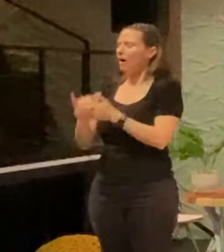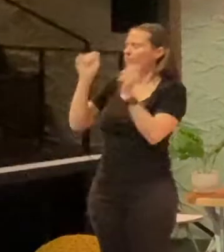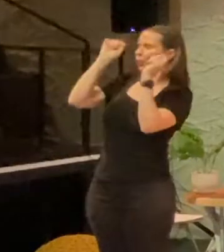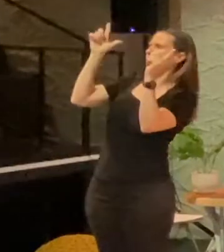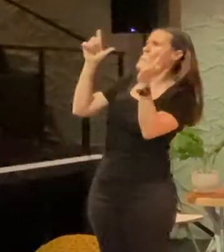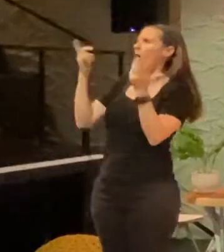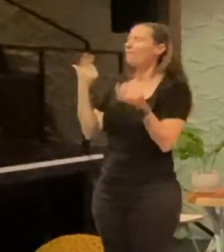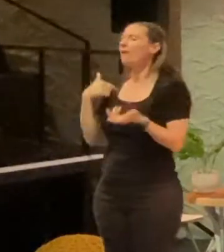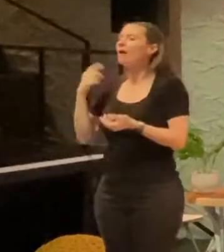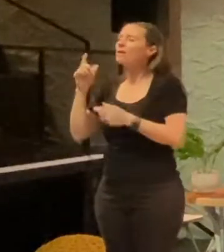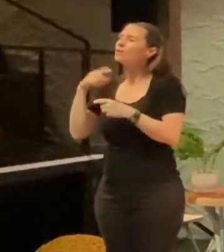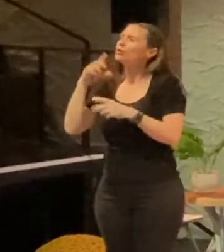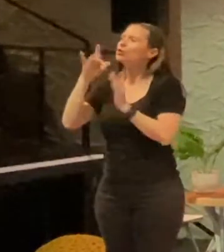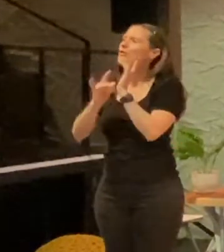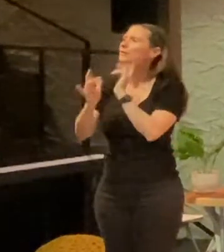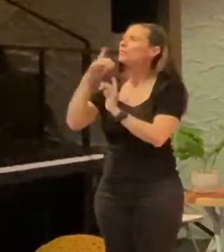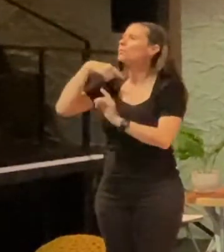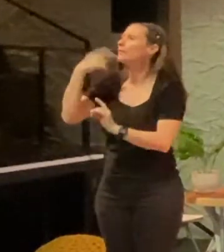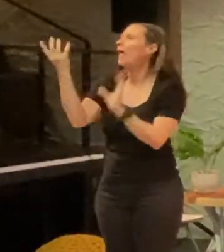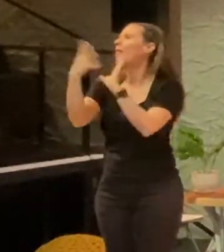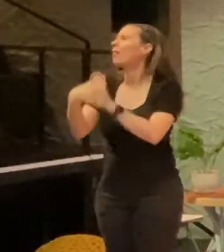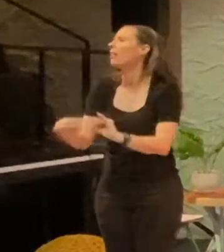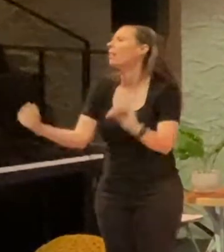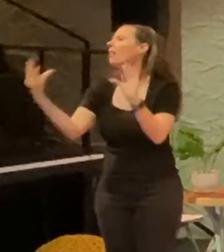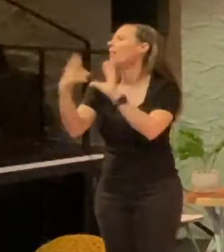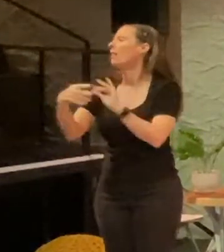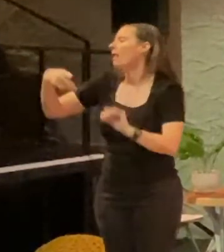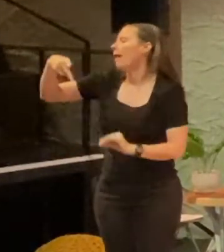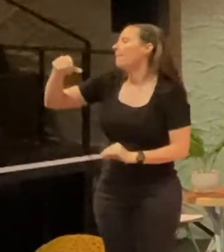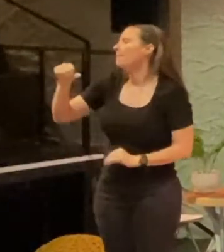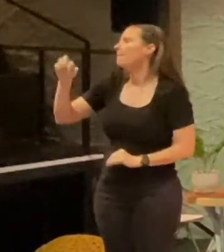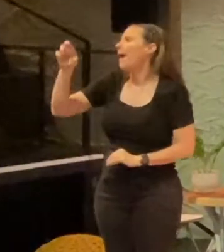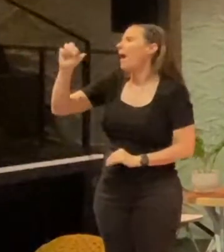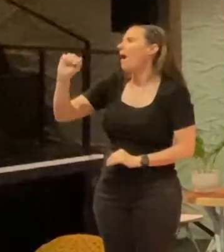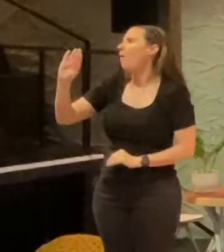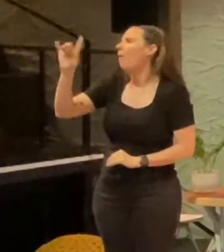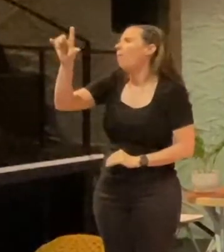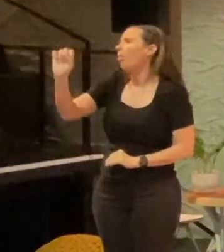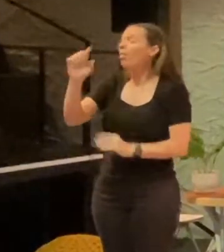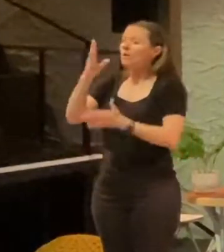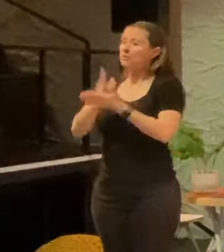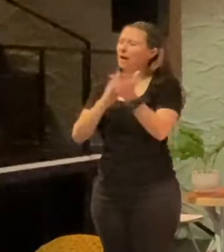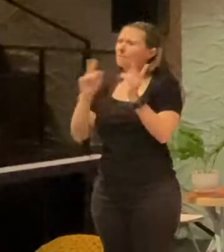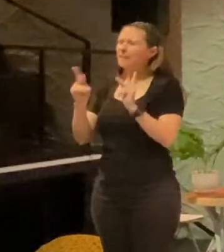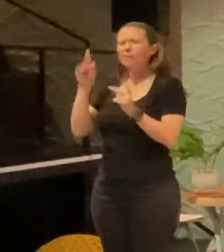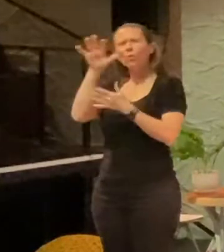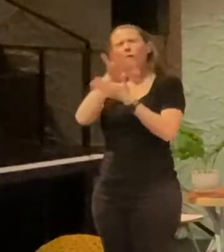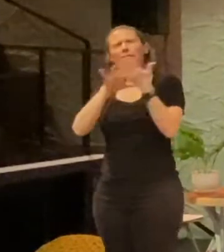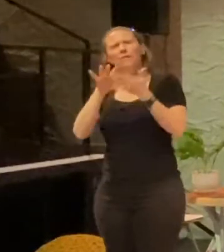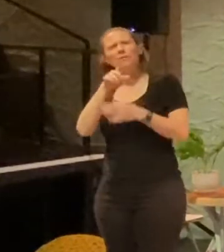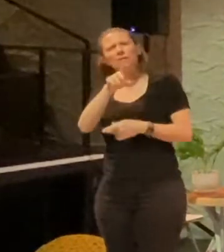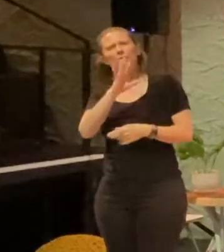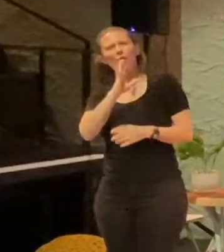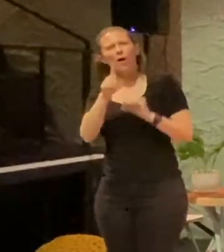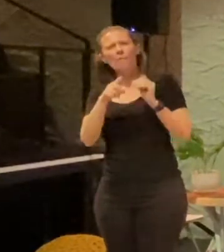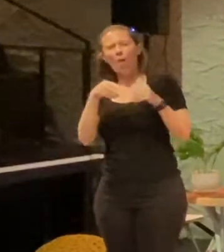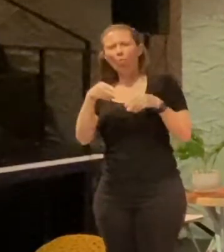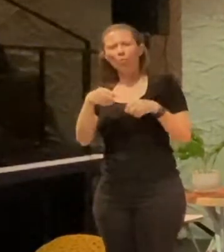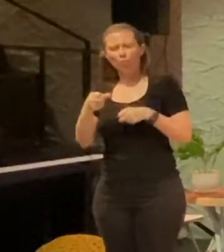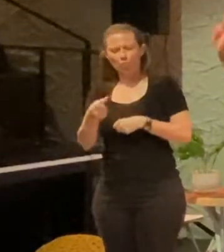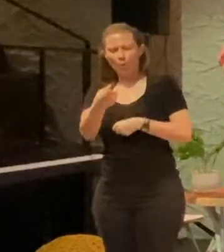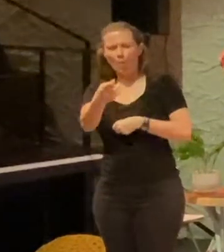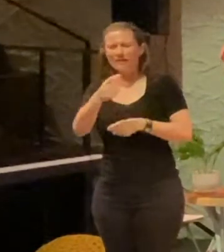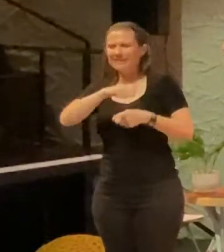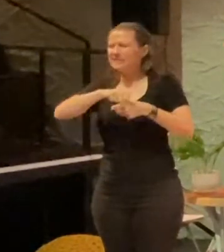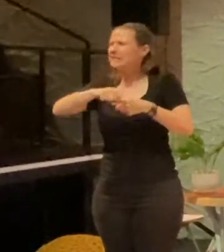would tell these parables, these stories. And they were kind of confusing to people. And you didn't always know. It's like, is he really talking about throwing seeds at a farmer? Or